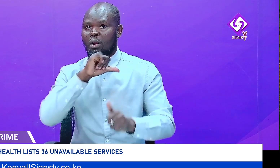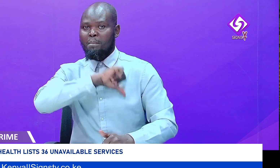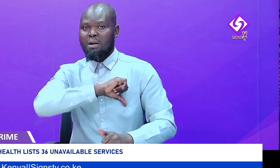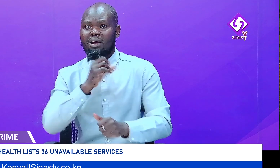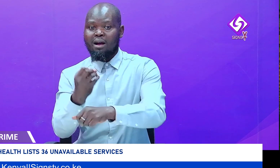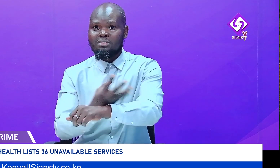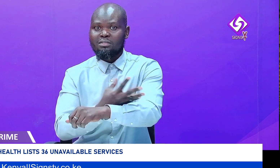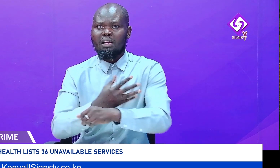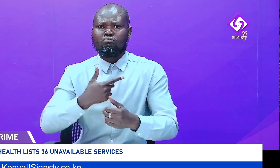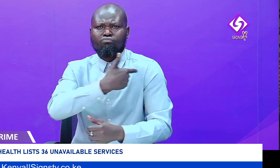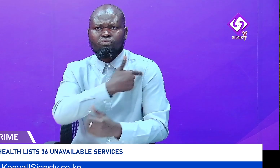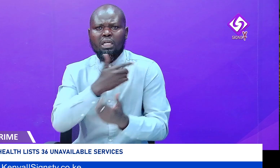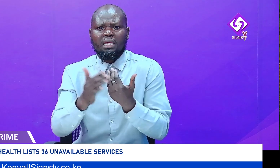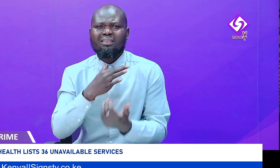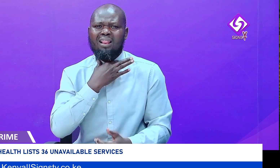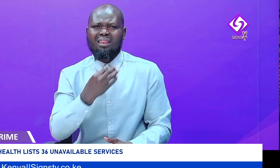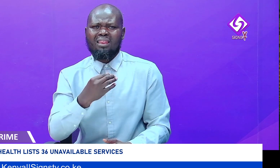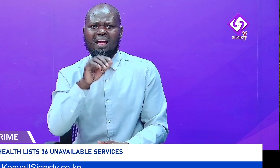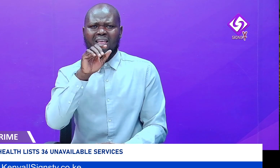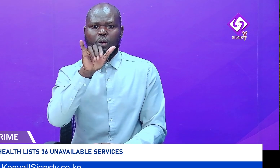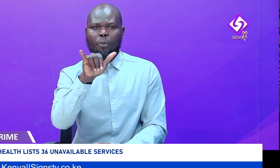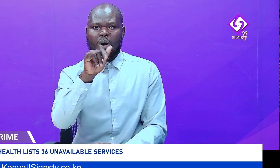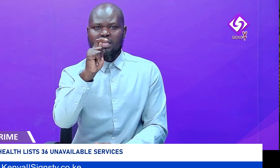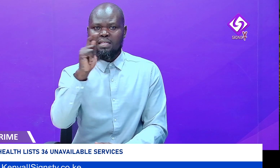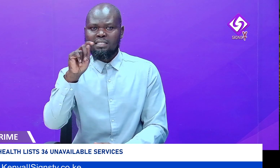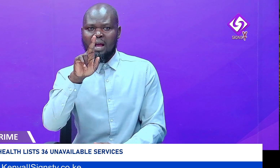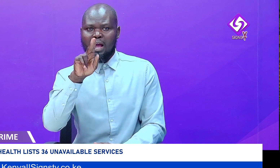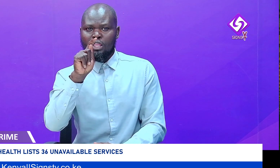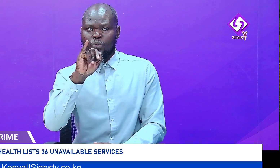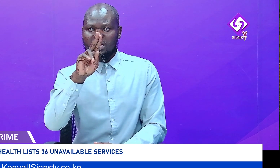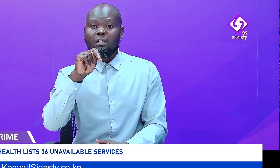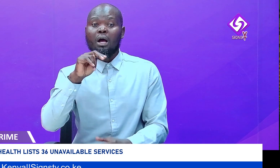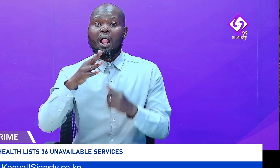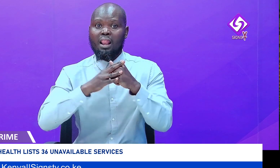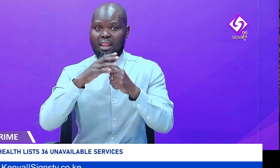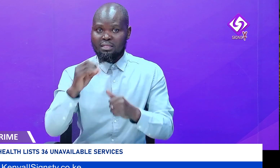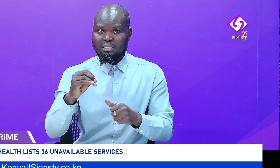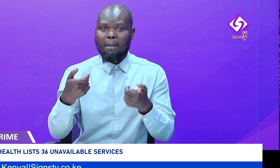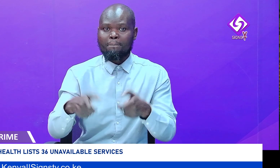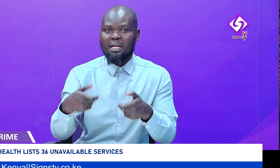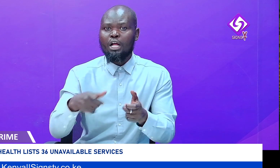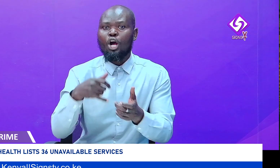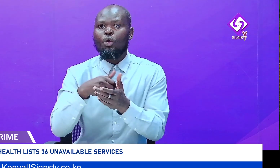allogenic bone marrow transplants, as well as advanced cancer treatments like